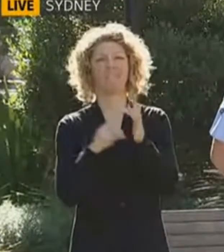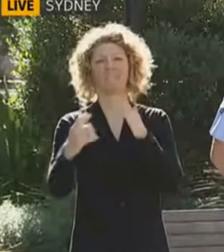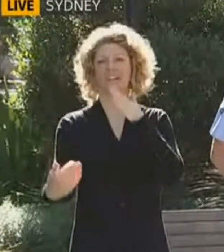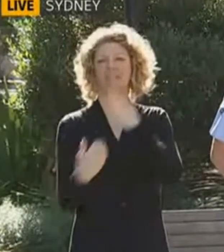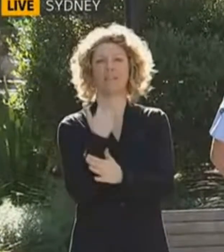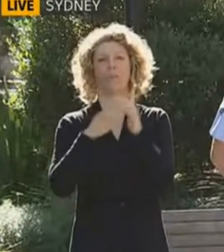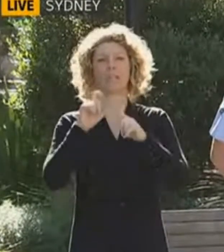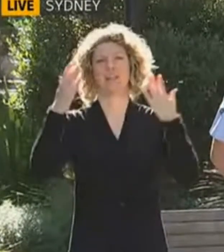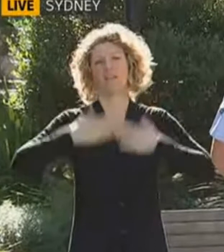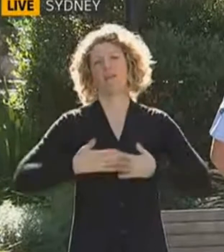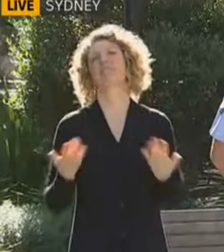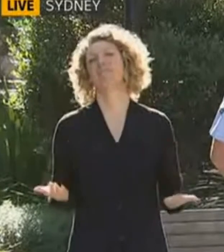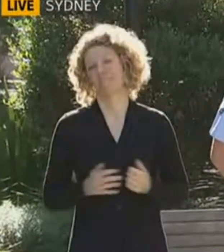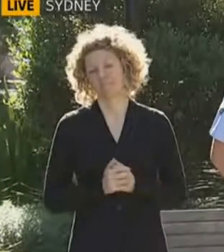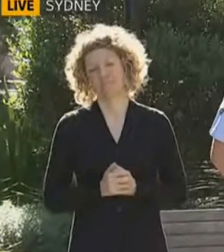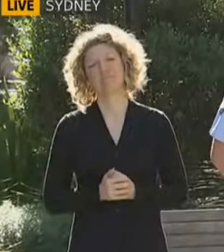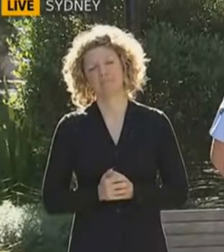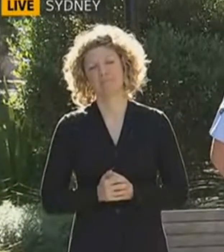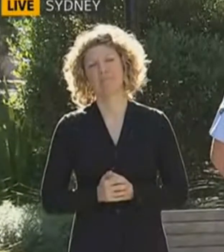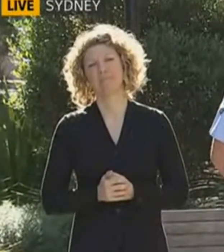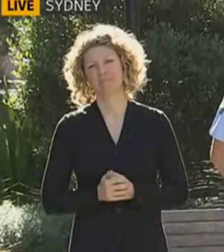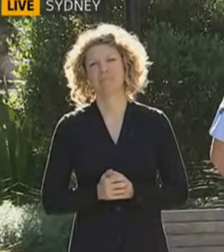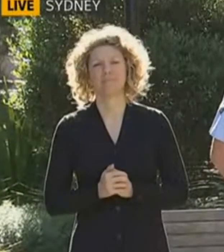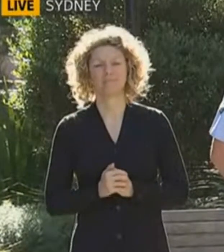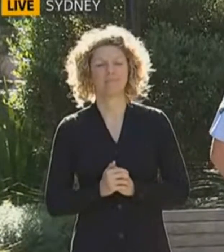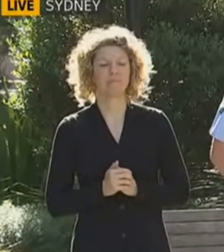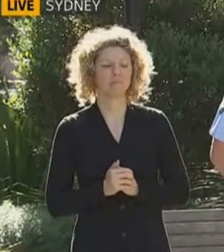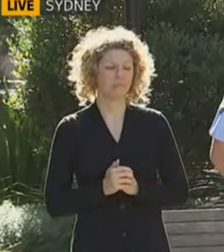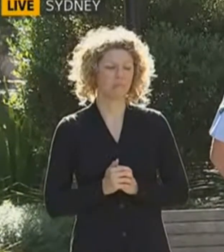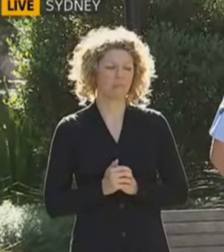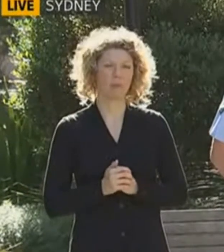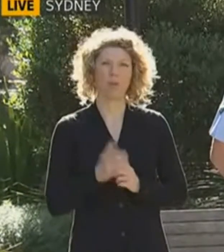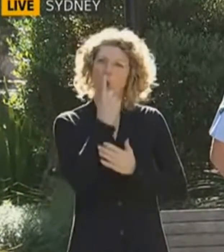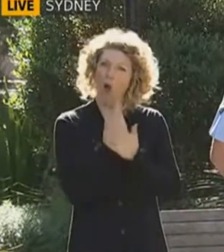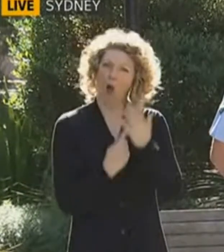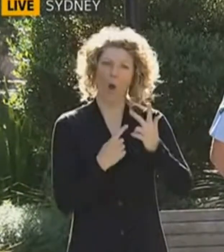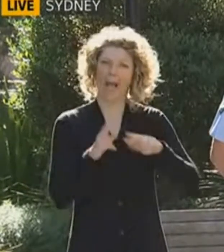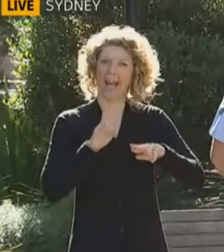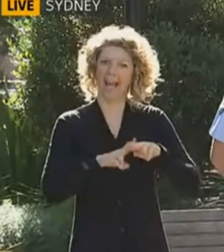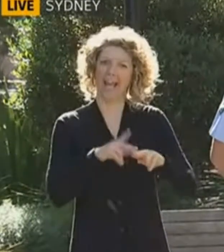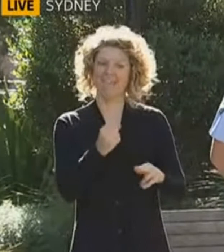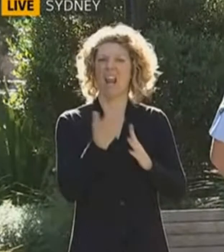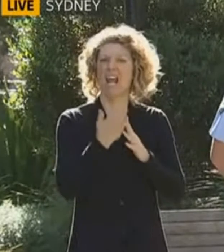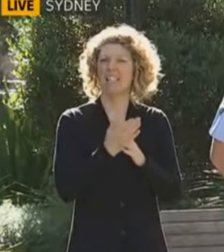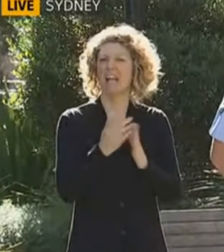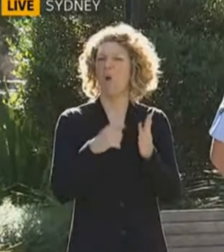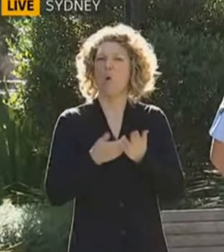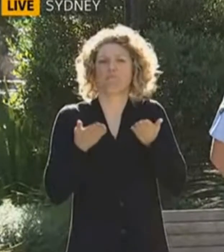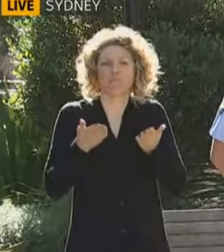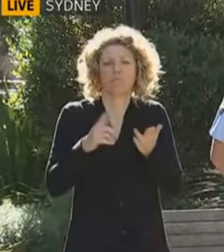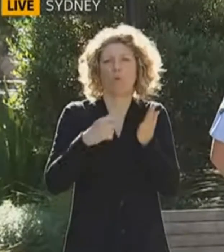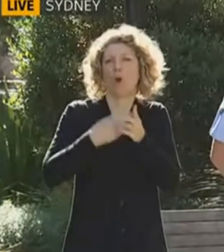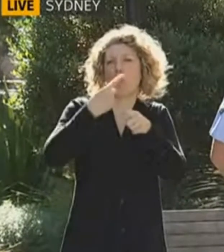tomorrow midnight is when all Victorians will be prevented from coming across the border unless they have a permit. And I want to say again, I